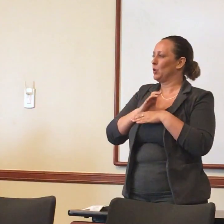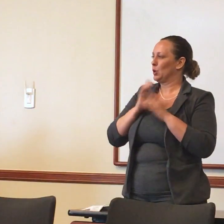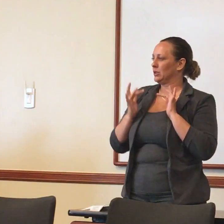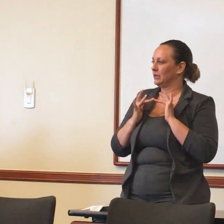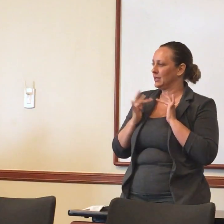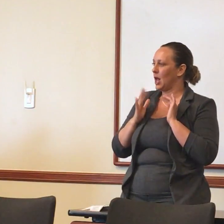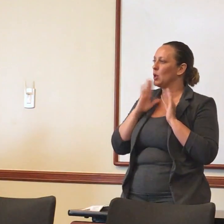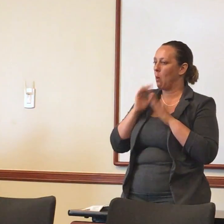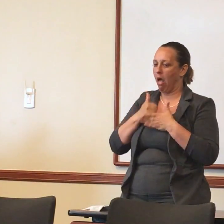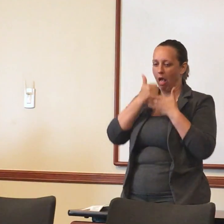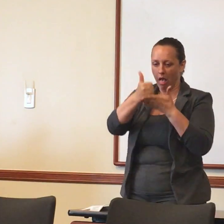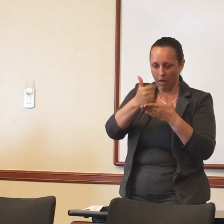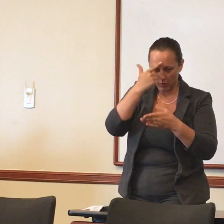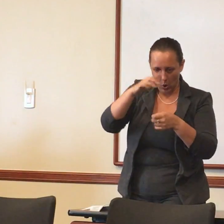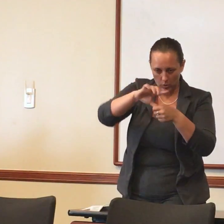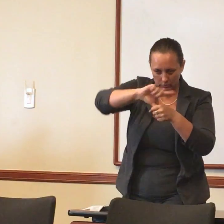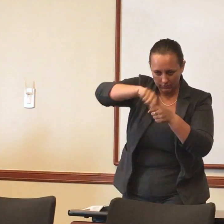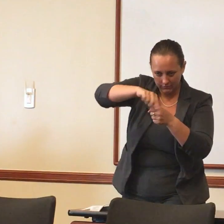you also from that point.